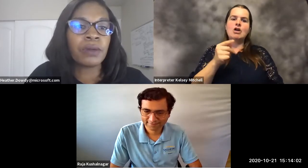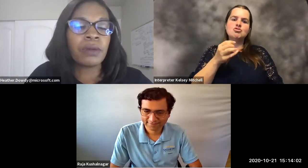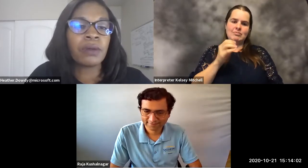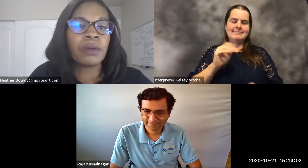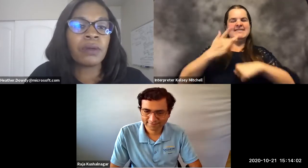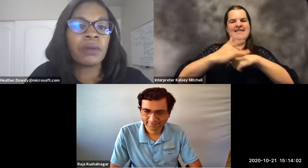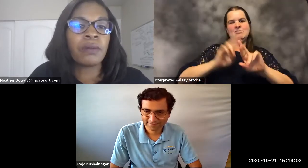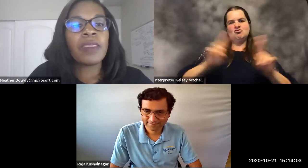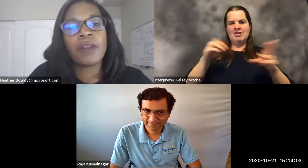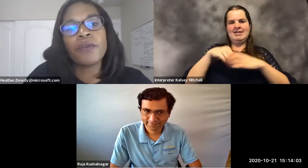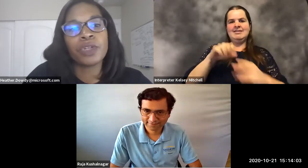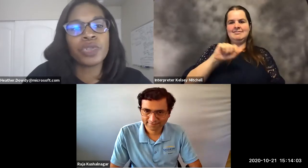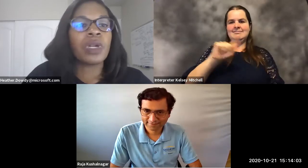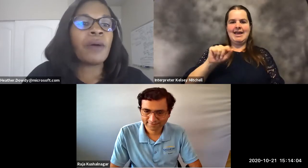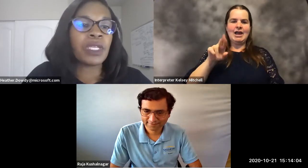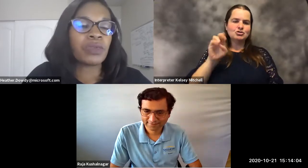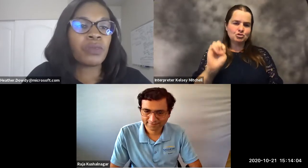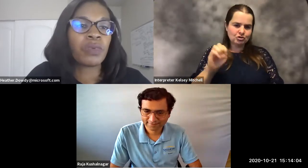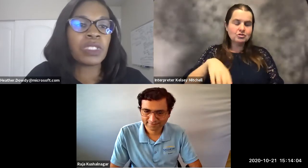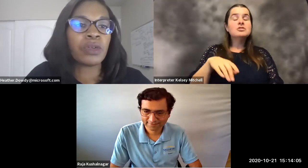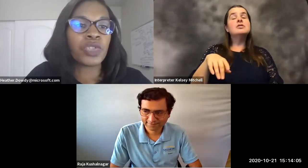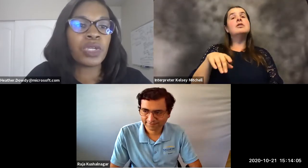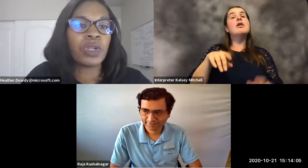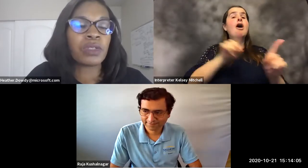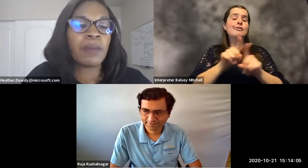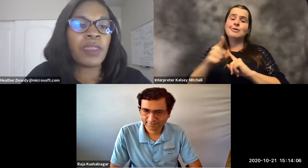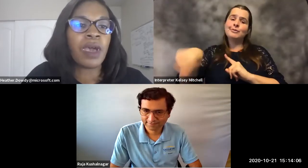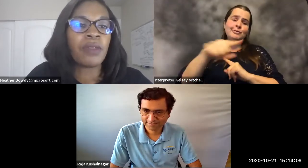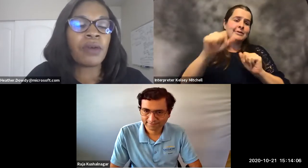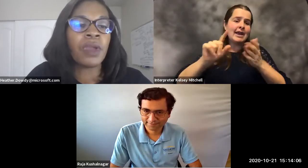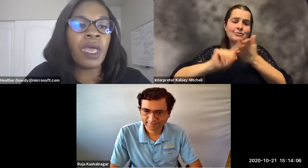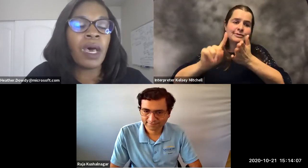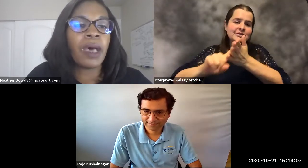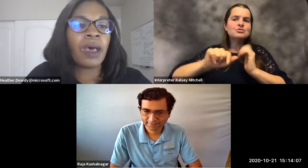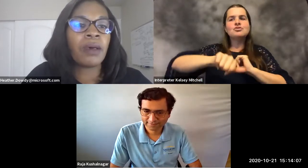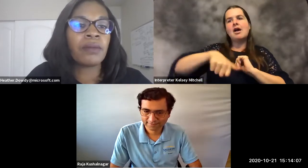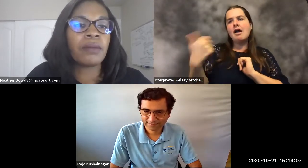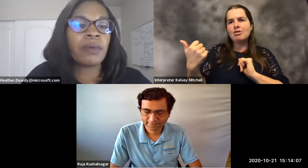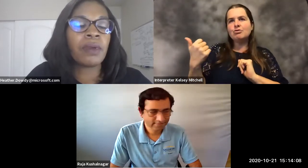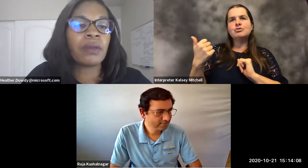Azure. And then of course you could always research, some of the other